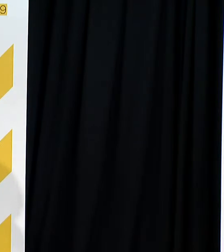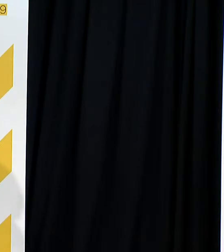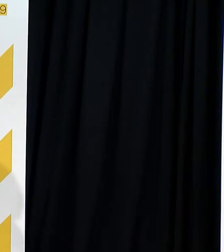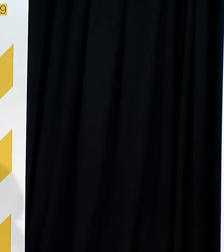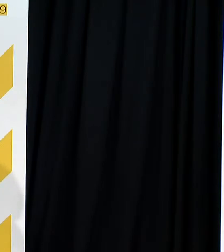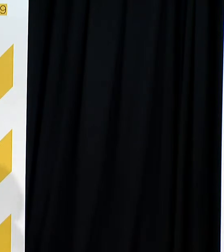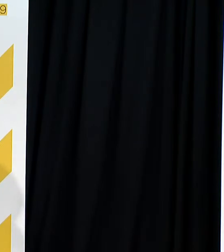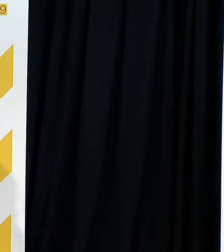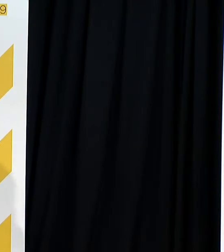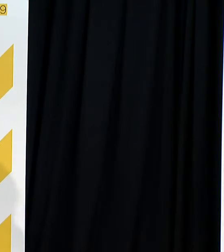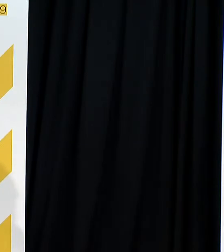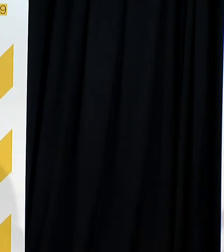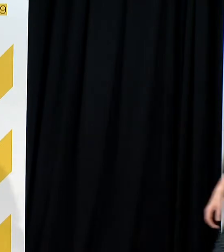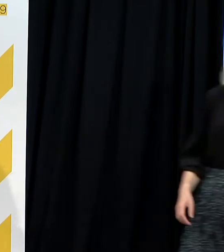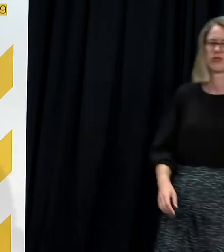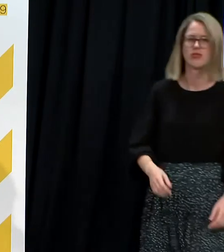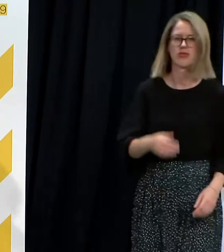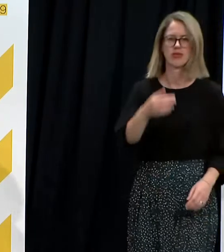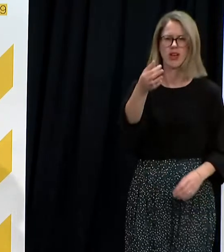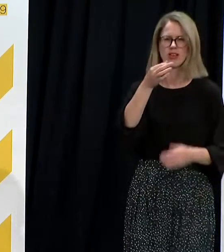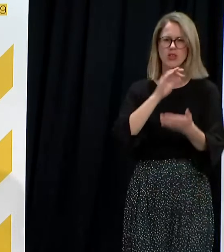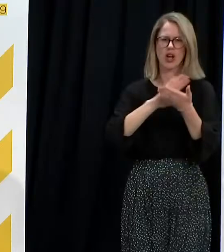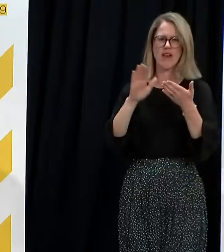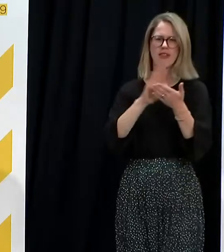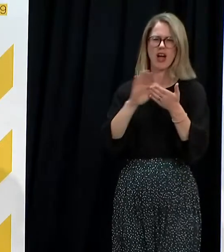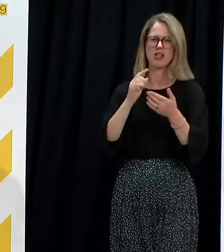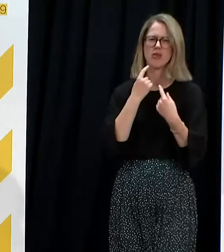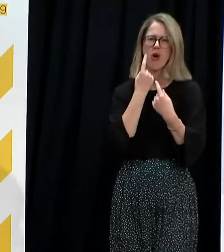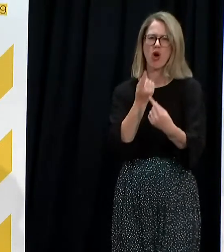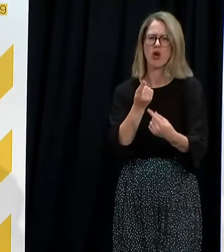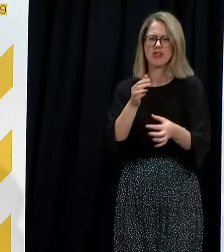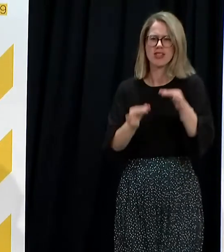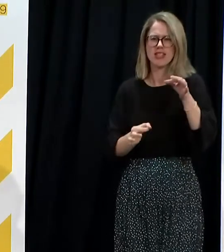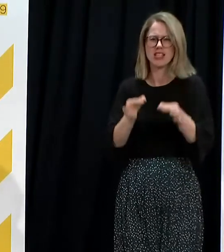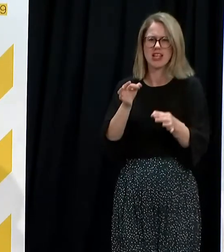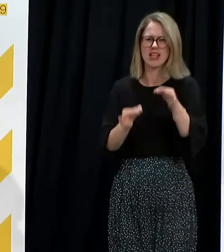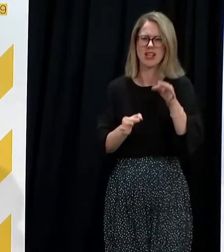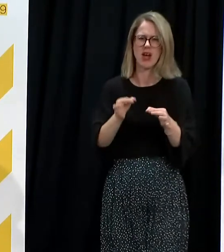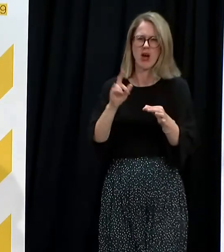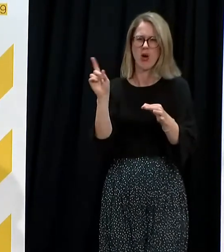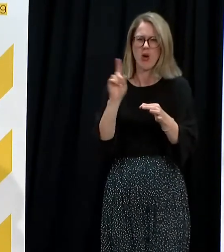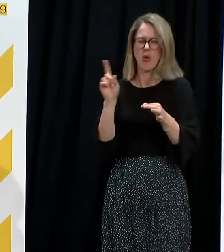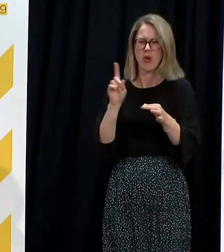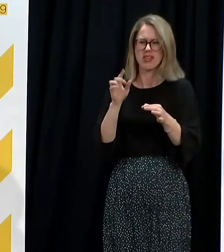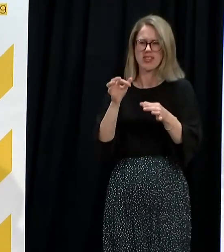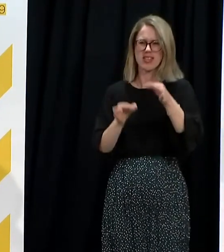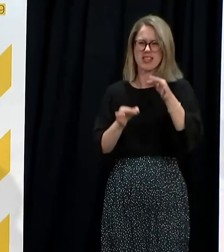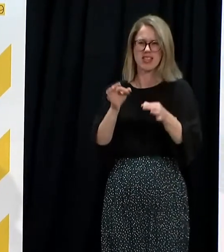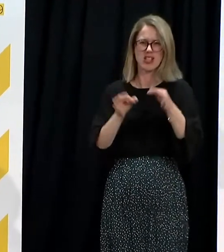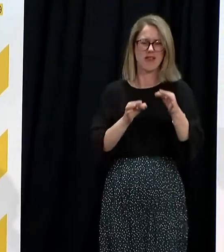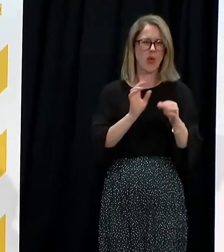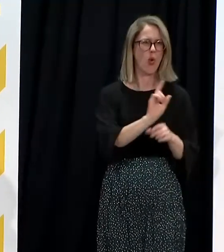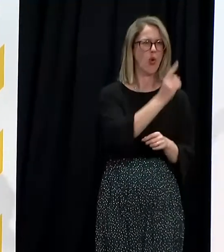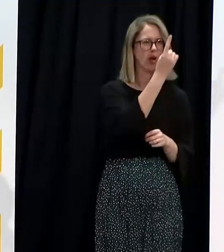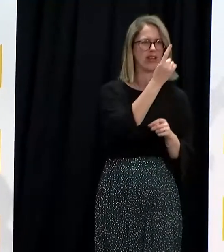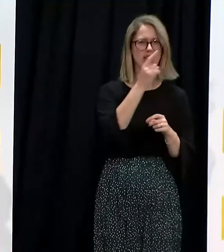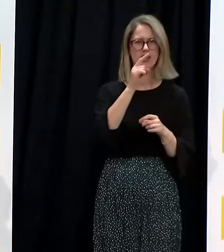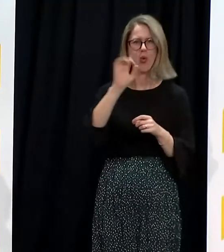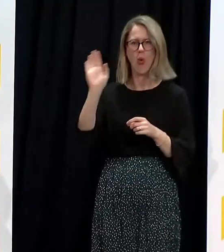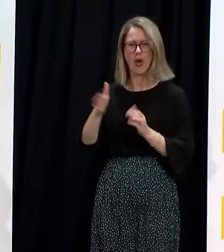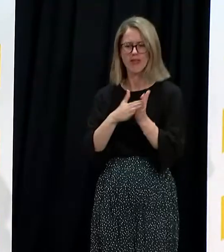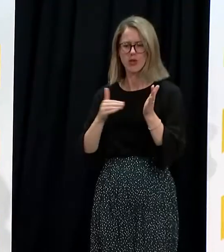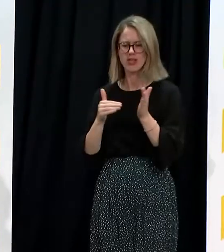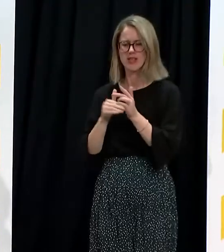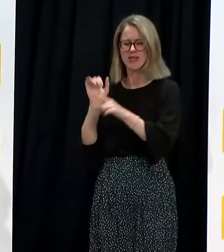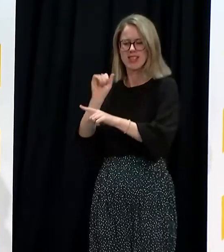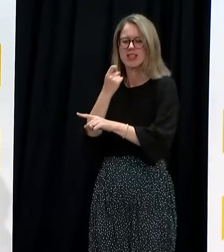everyone gets reviewed at that point. Yep, so everyone's under review. And just finally, on Susie Wiles, is she fair game for criticism?